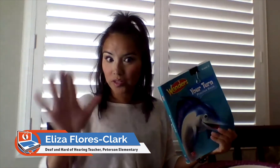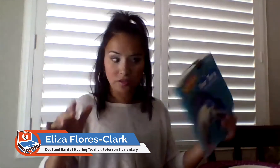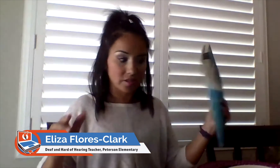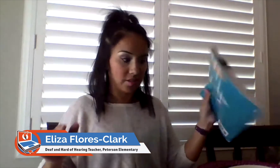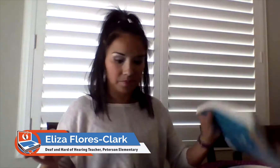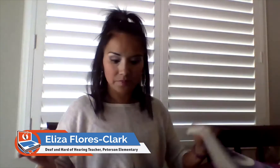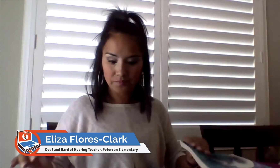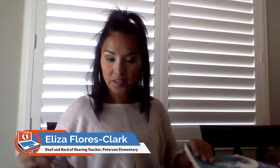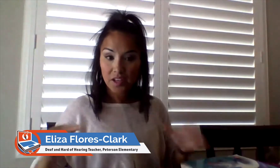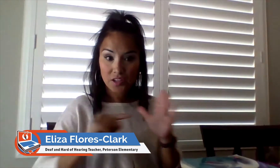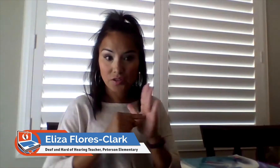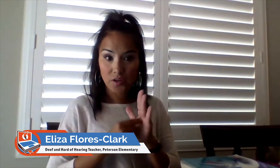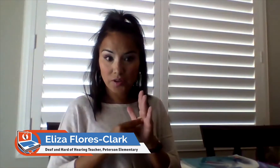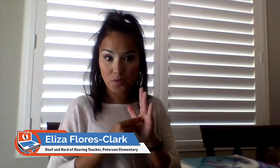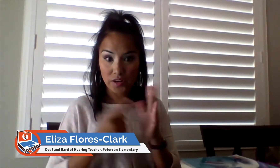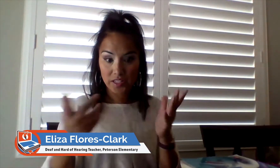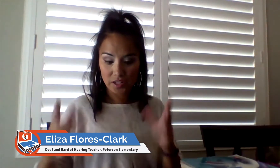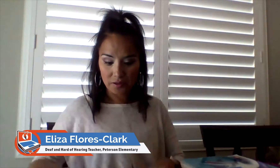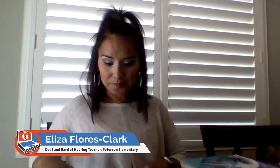Wonders. So here we go, we're going to start.